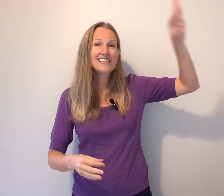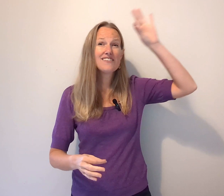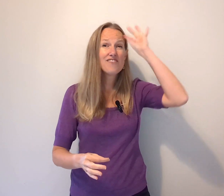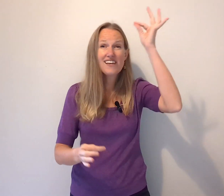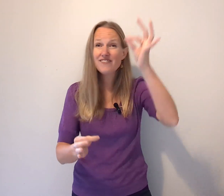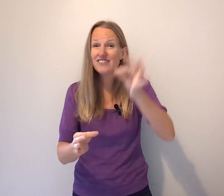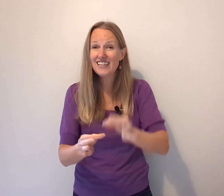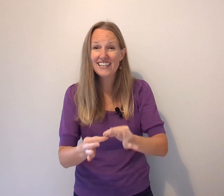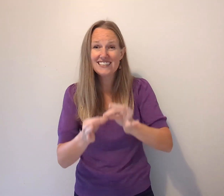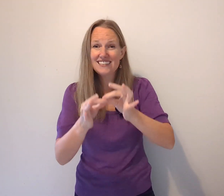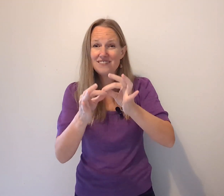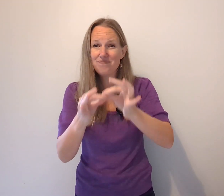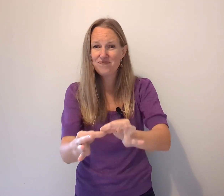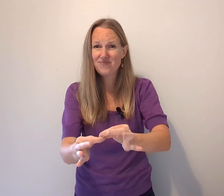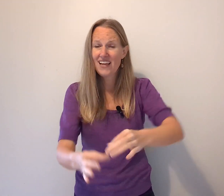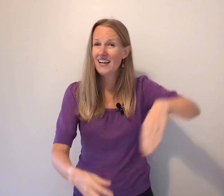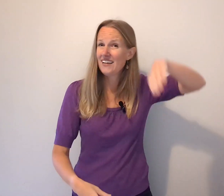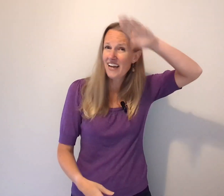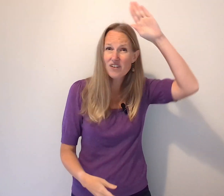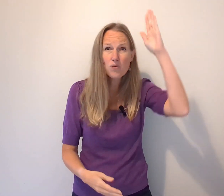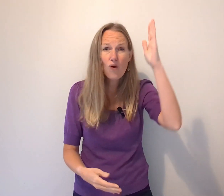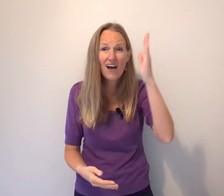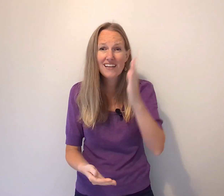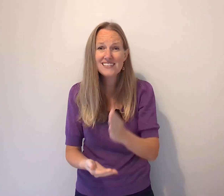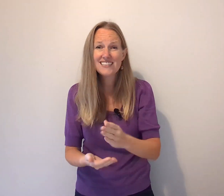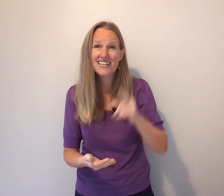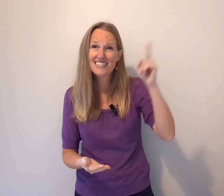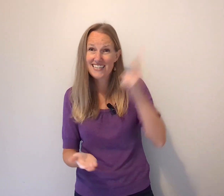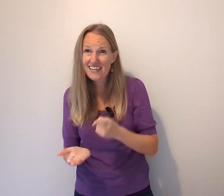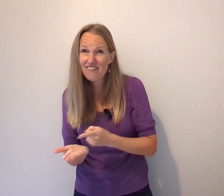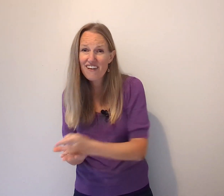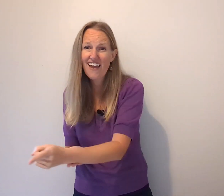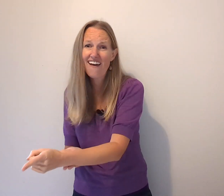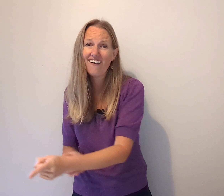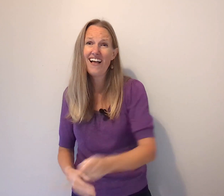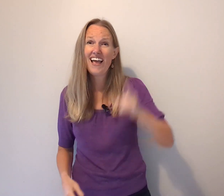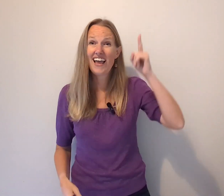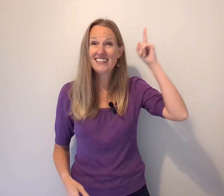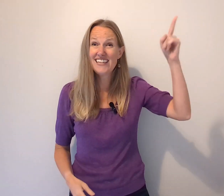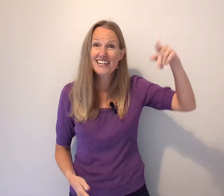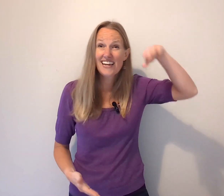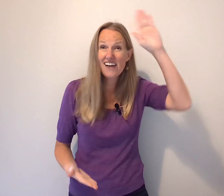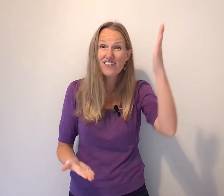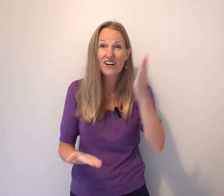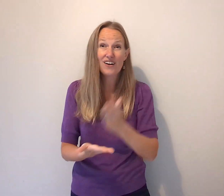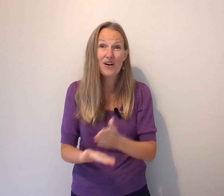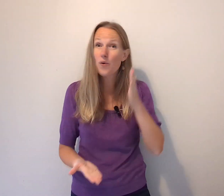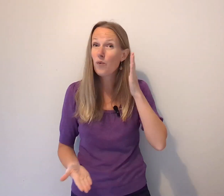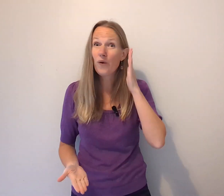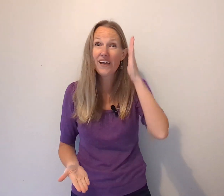his faithfulness. Never once did he fail, and he never